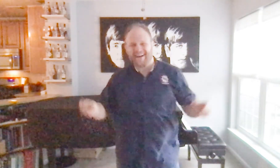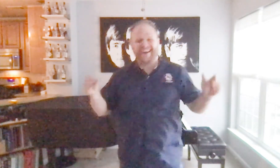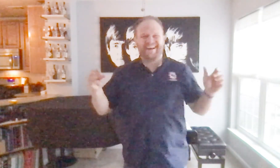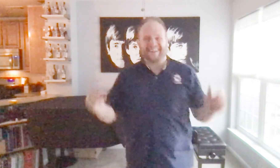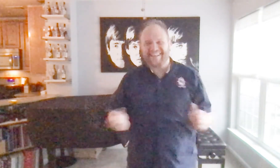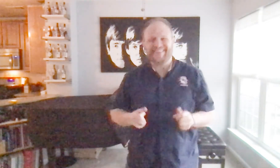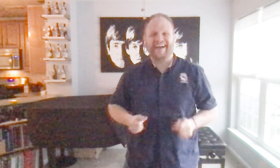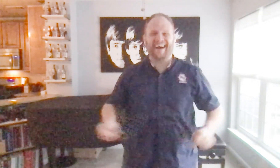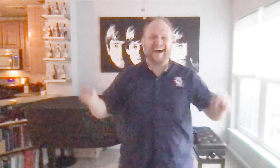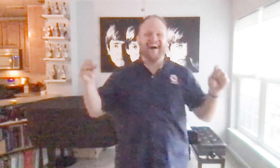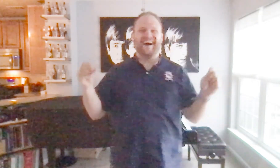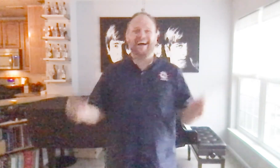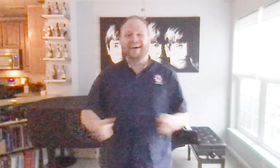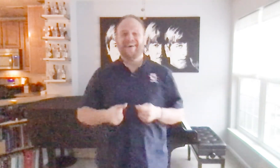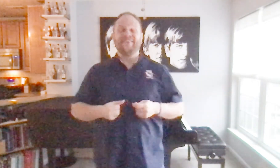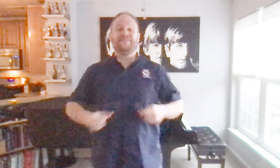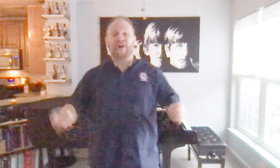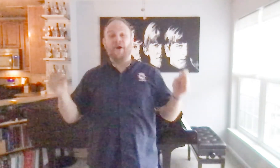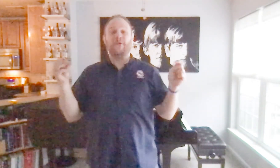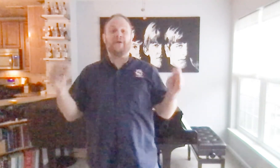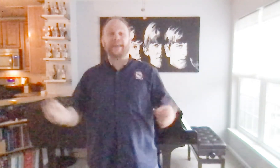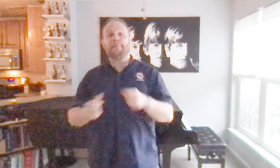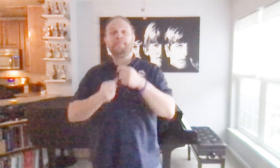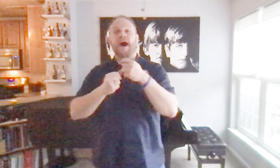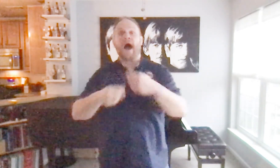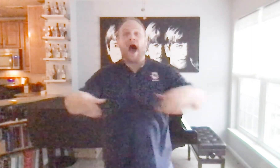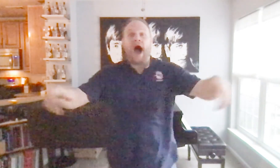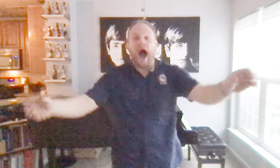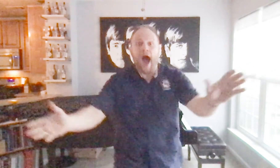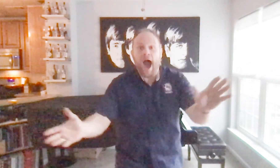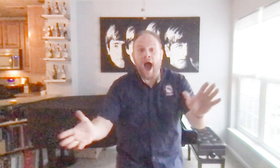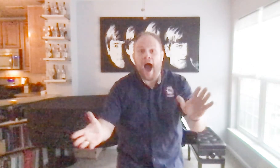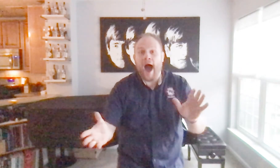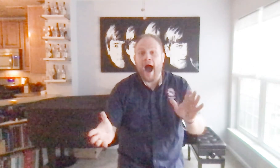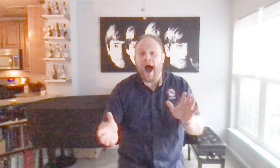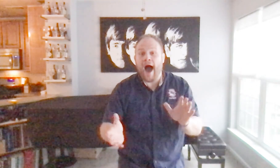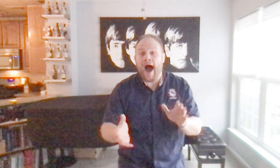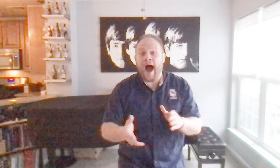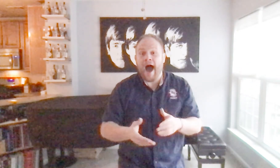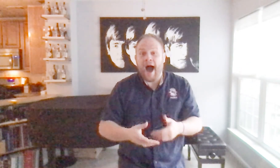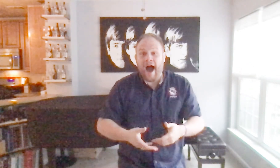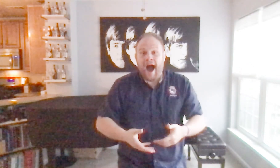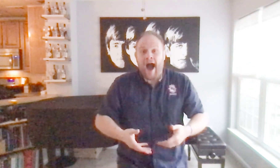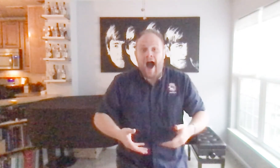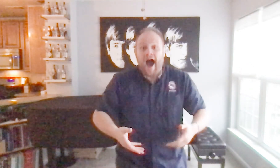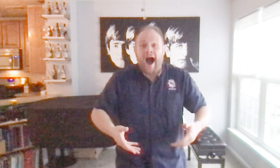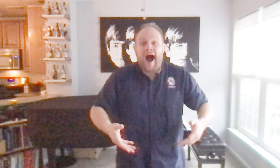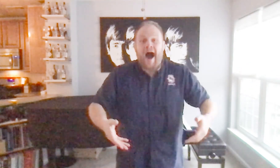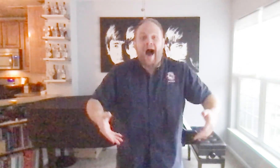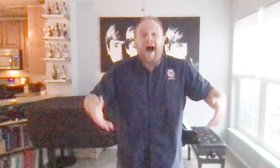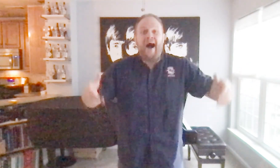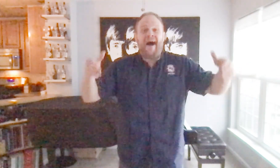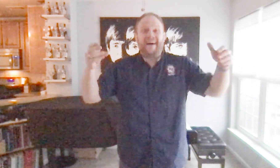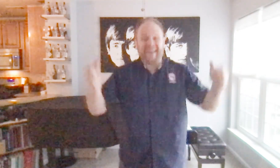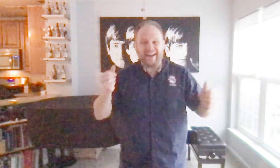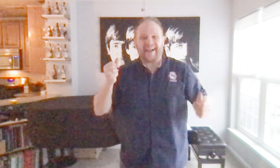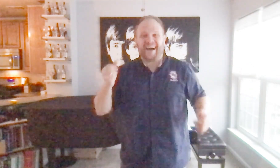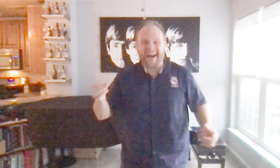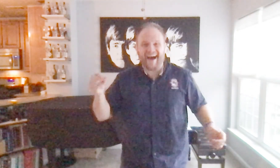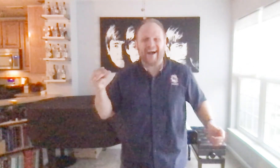Somebody to love. Oh, I get by with a little help from my friends. I get high with a